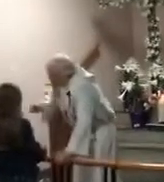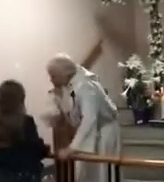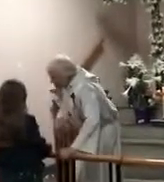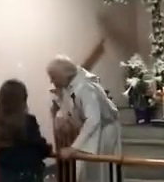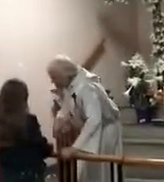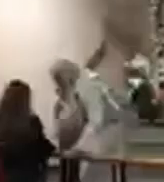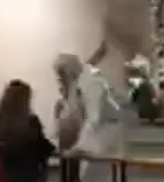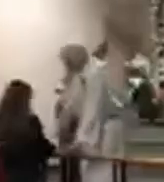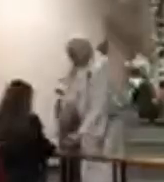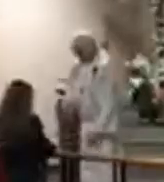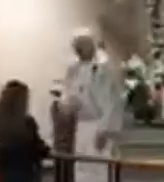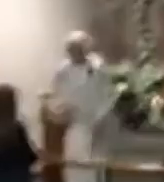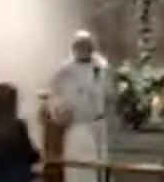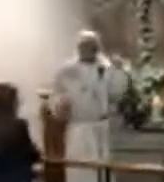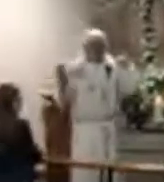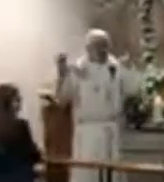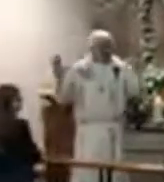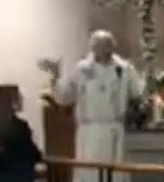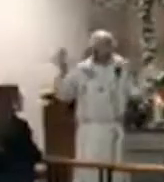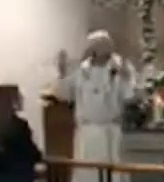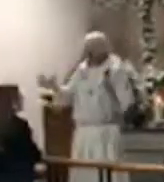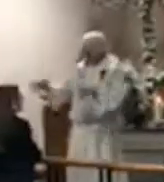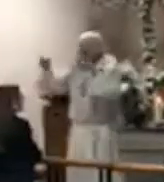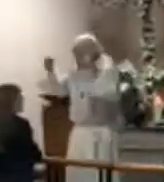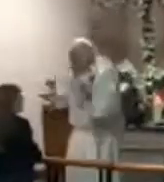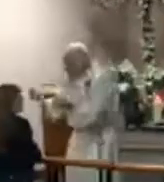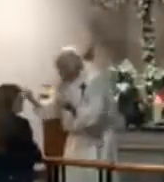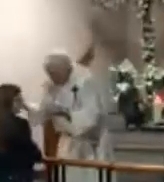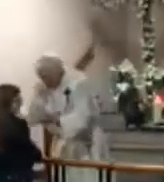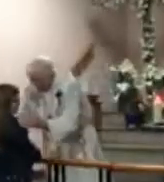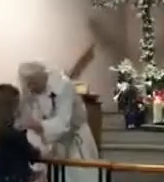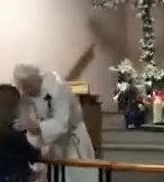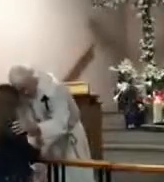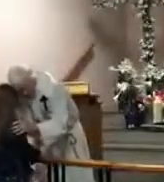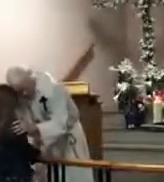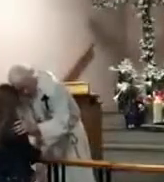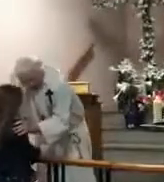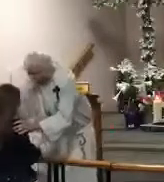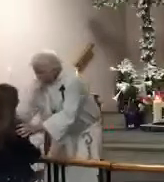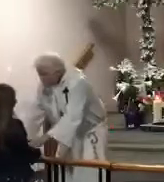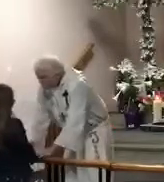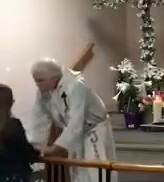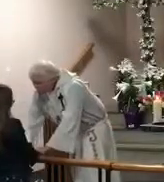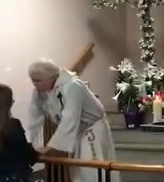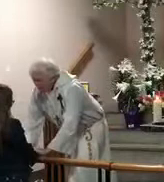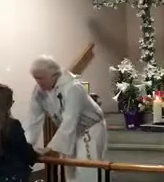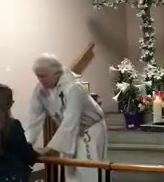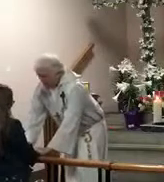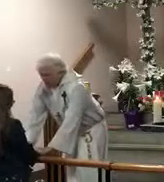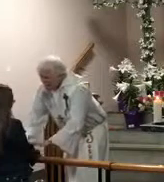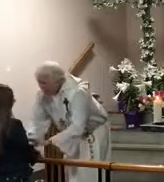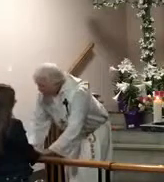He is risen. He is risen indeed. You know, I'm going to have everybody knowing that. And we never